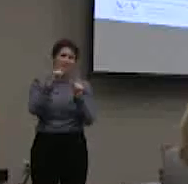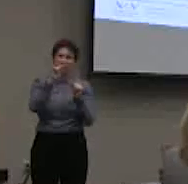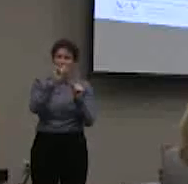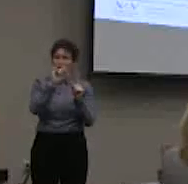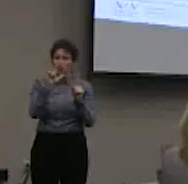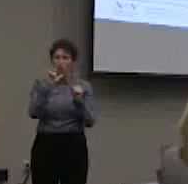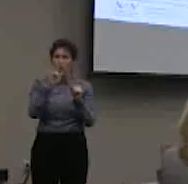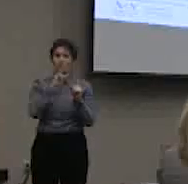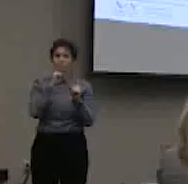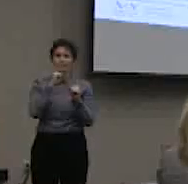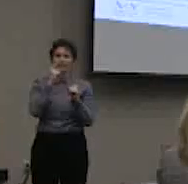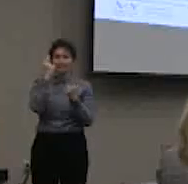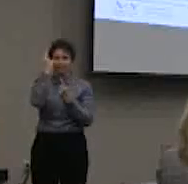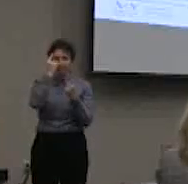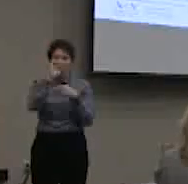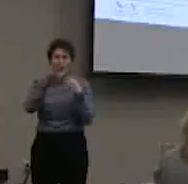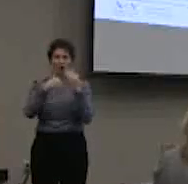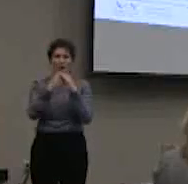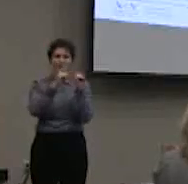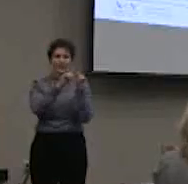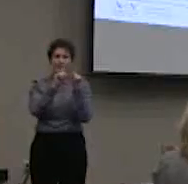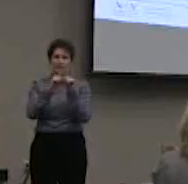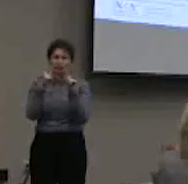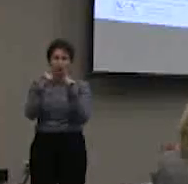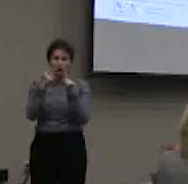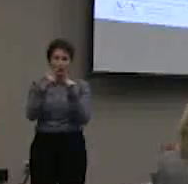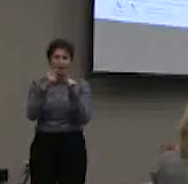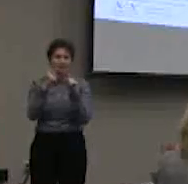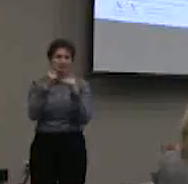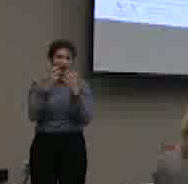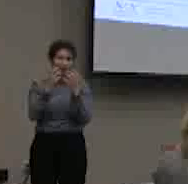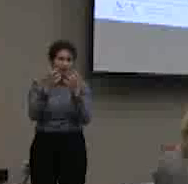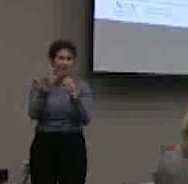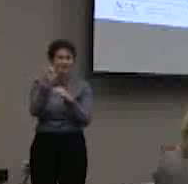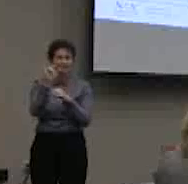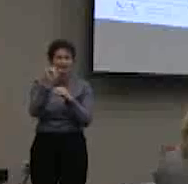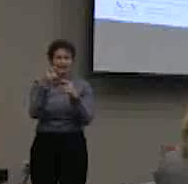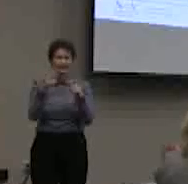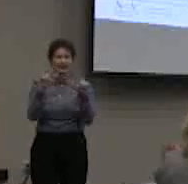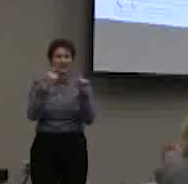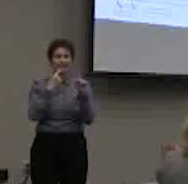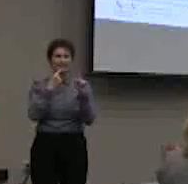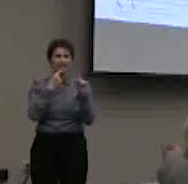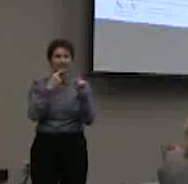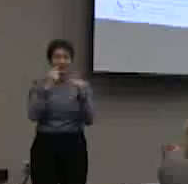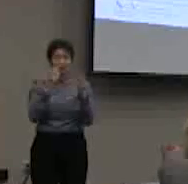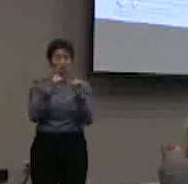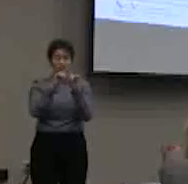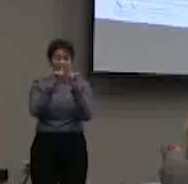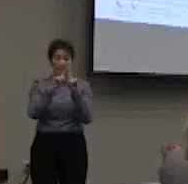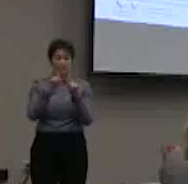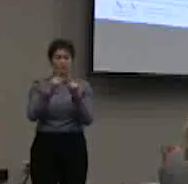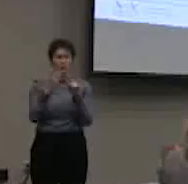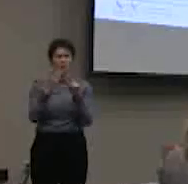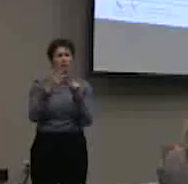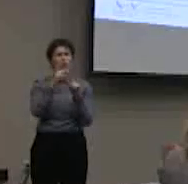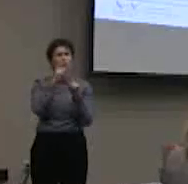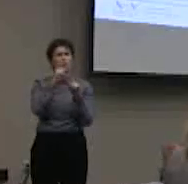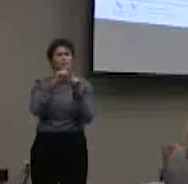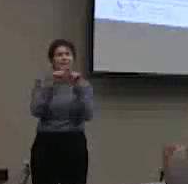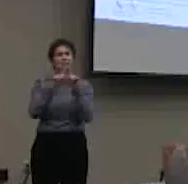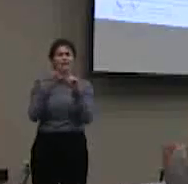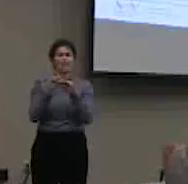So much like on the slide that says, here are the different types, who are the different influencers? This tool lays